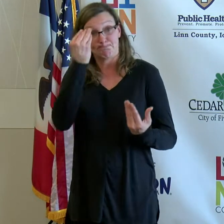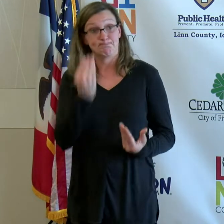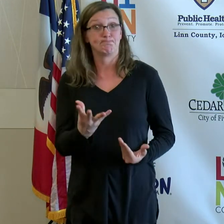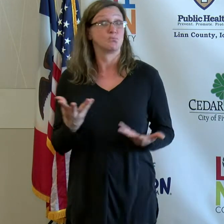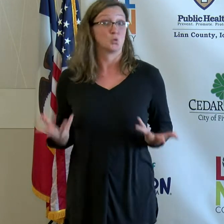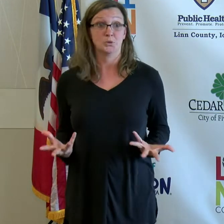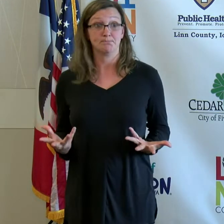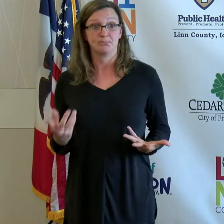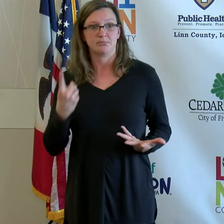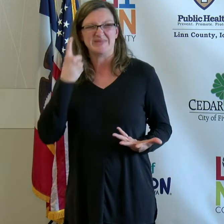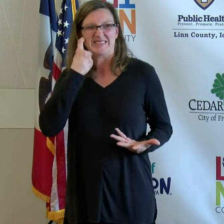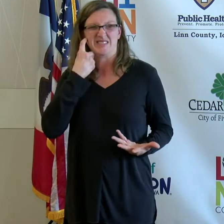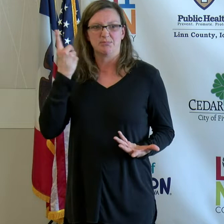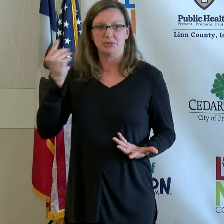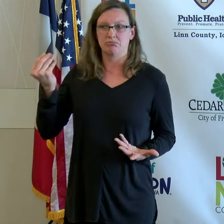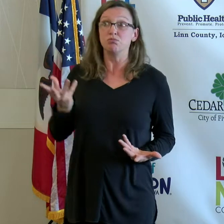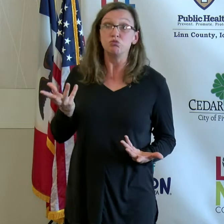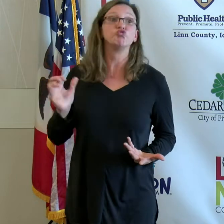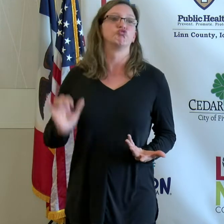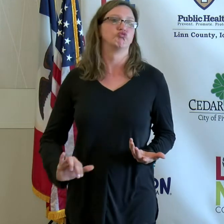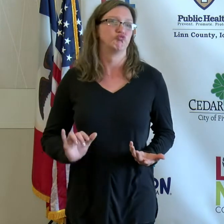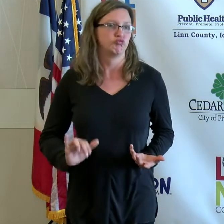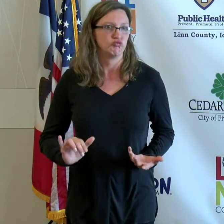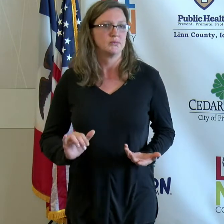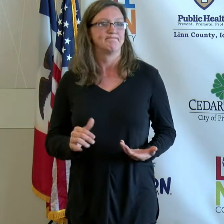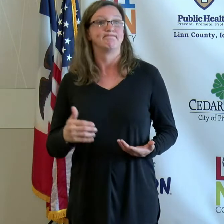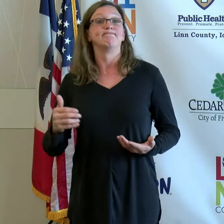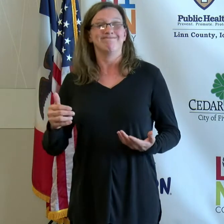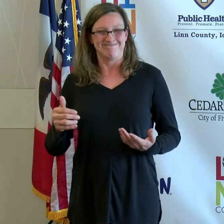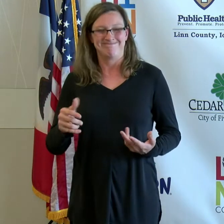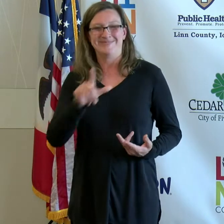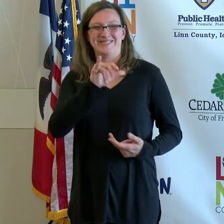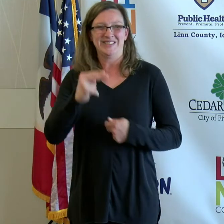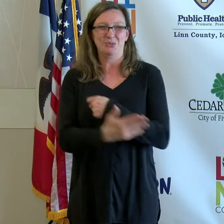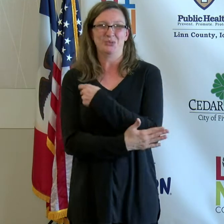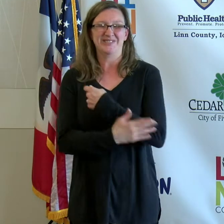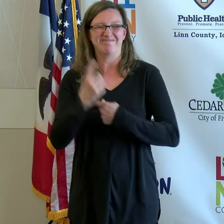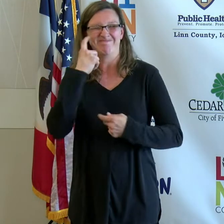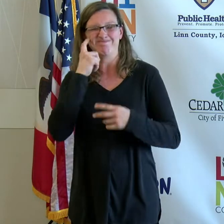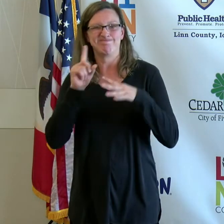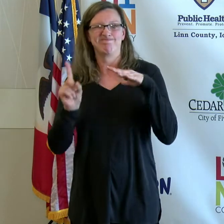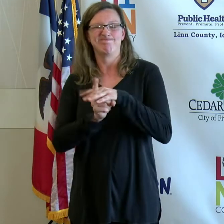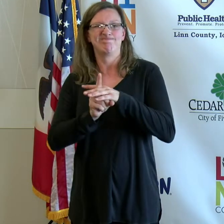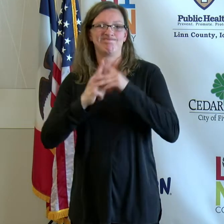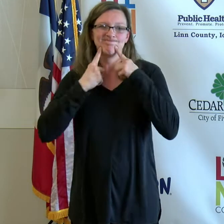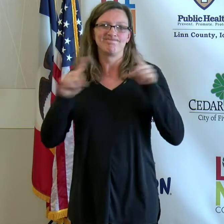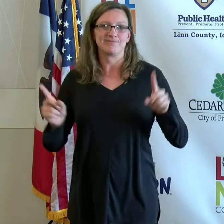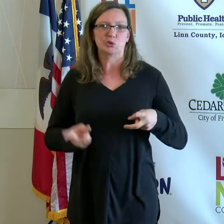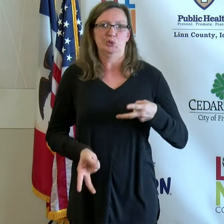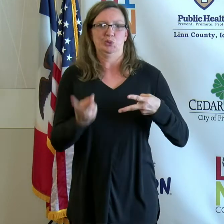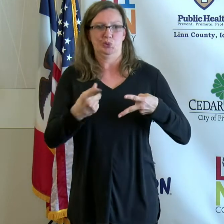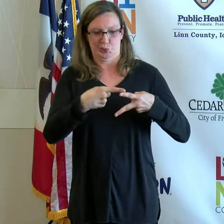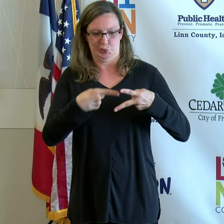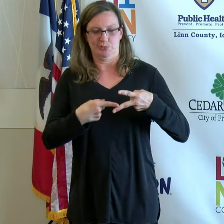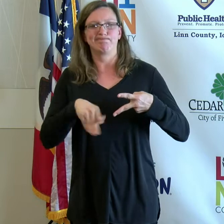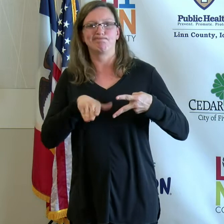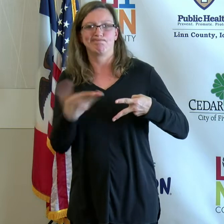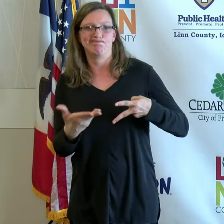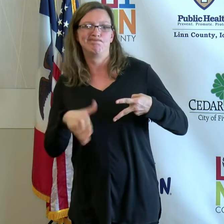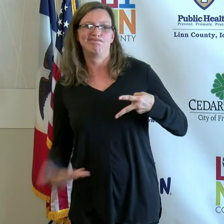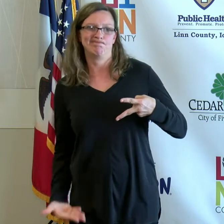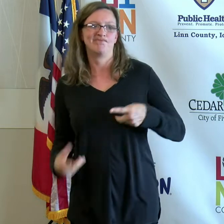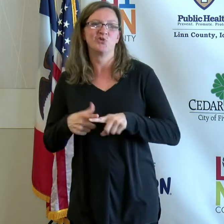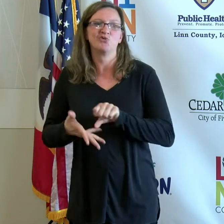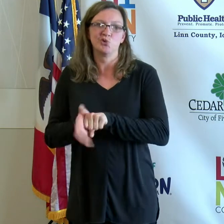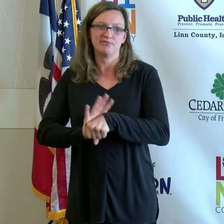deaths of Linn County residents, and I also learned that the state of Iowa has now eclipsed our neighboring state